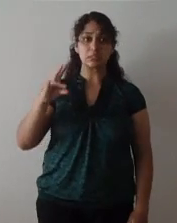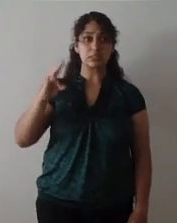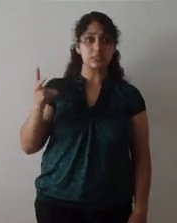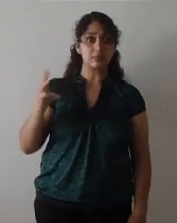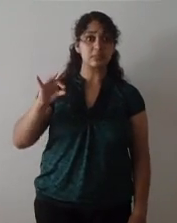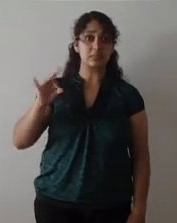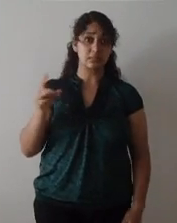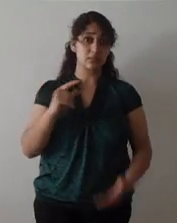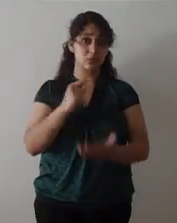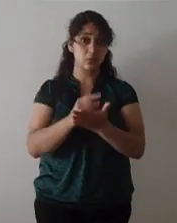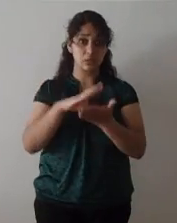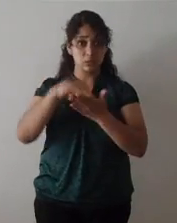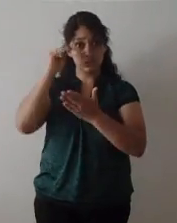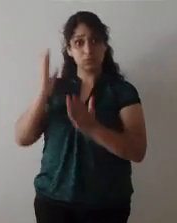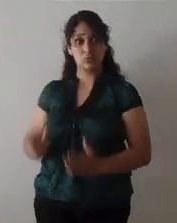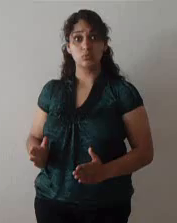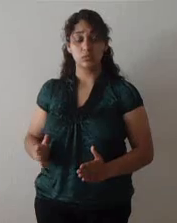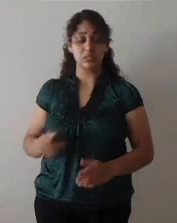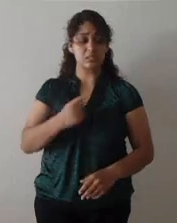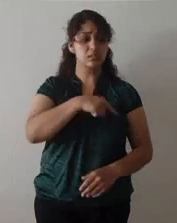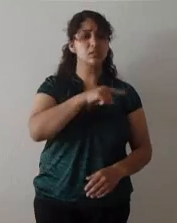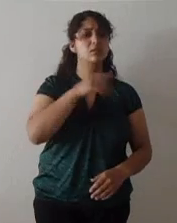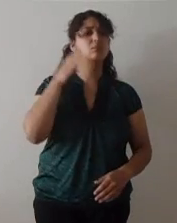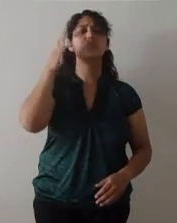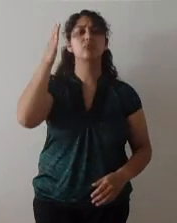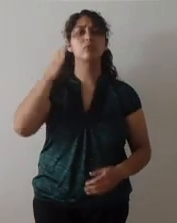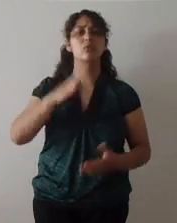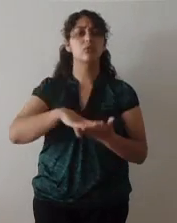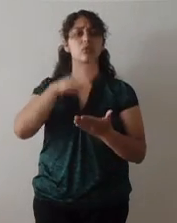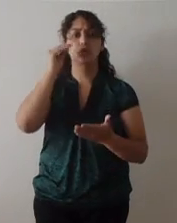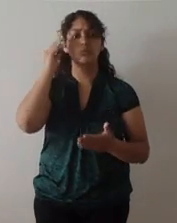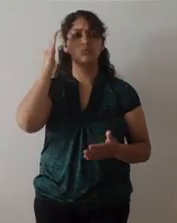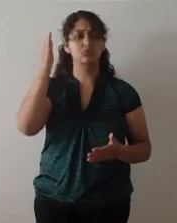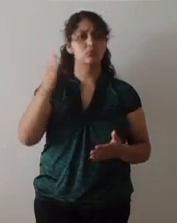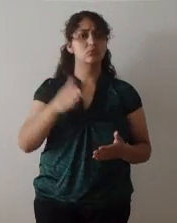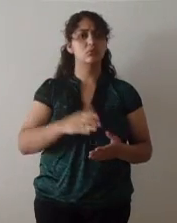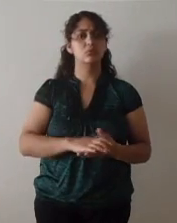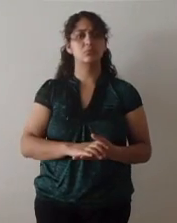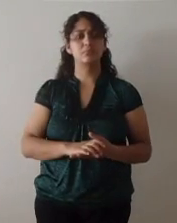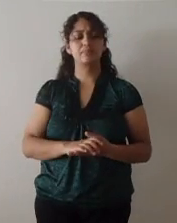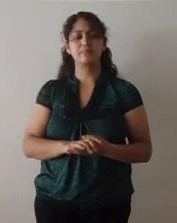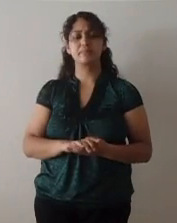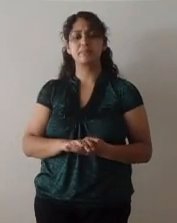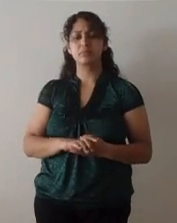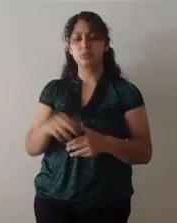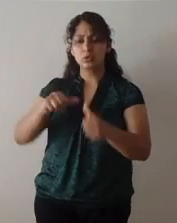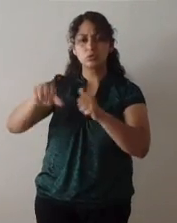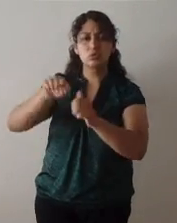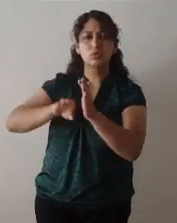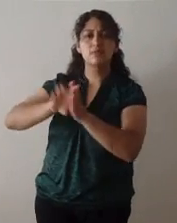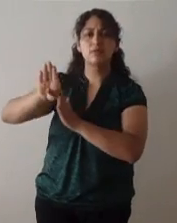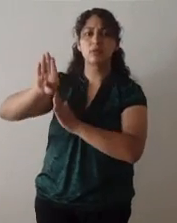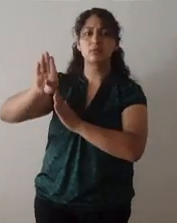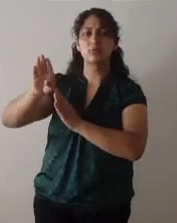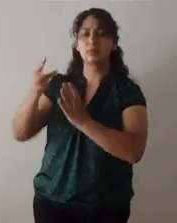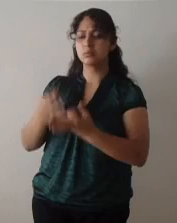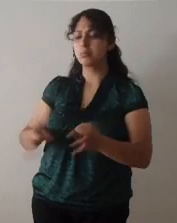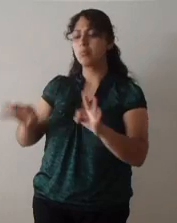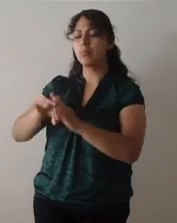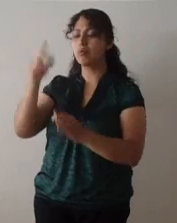their work with this age group that a critical part of the changing profile involves the development of social competence. A